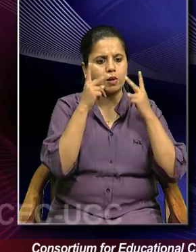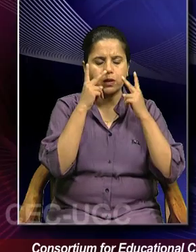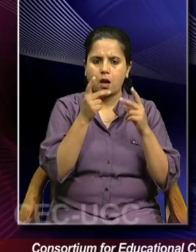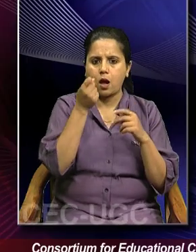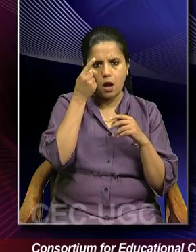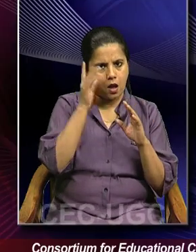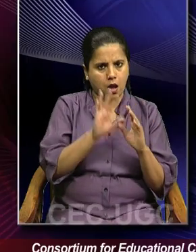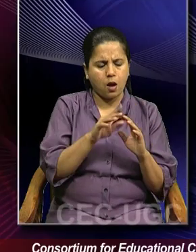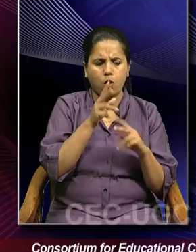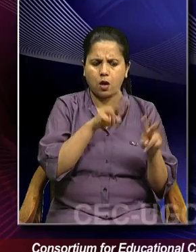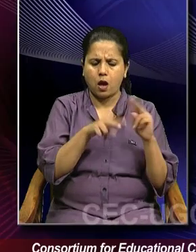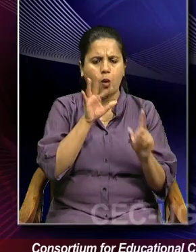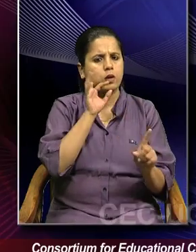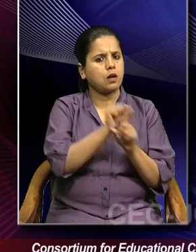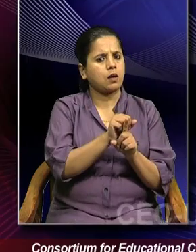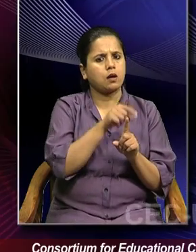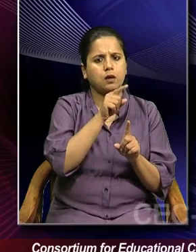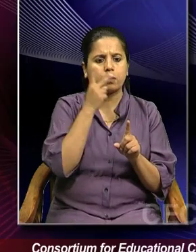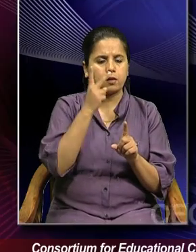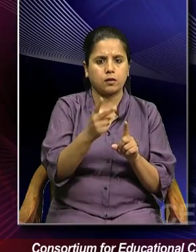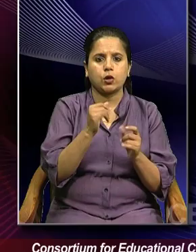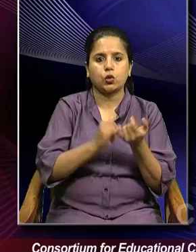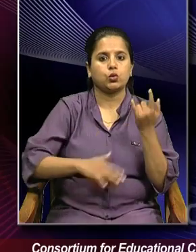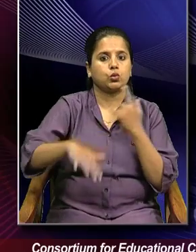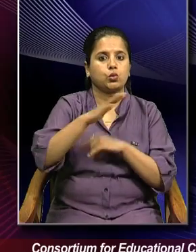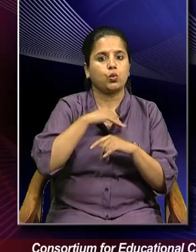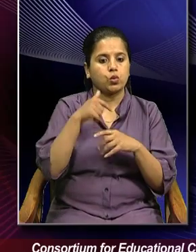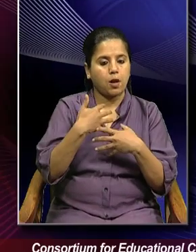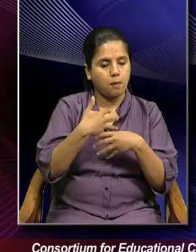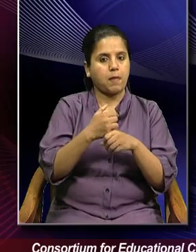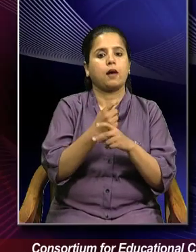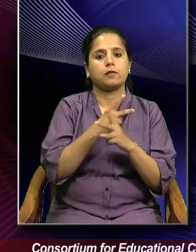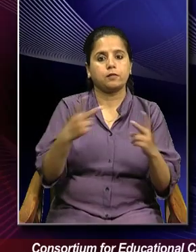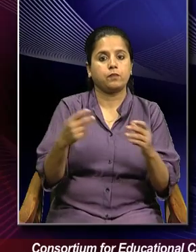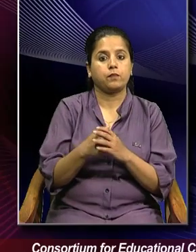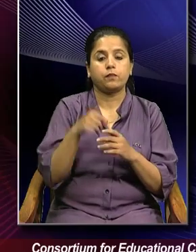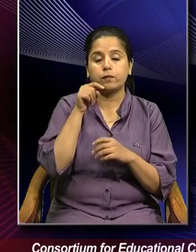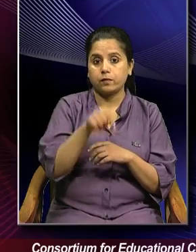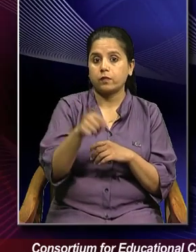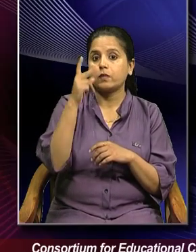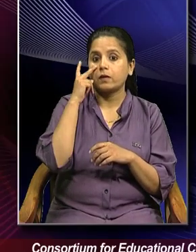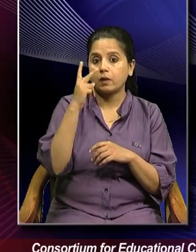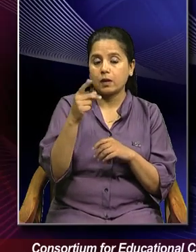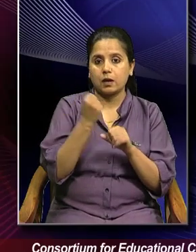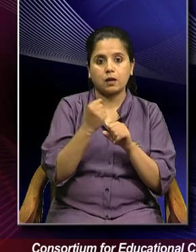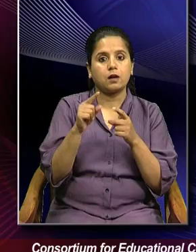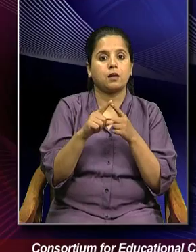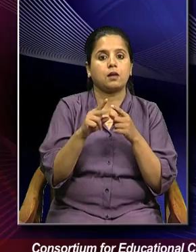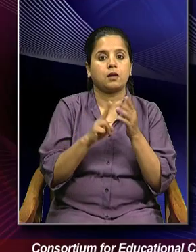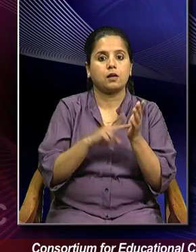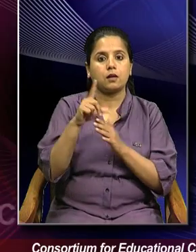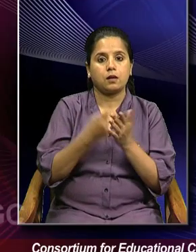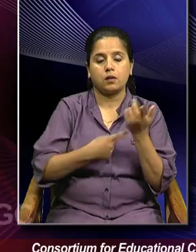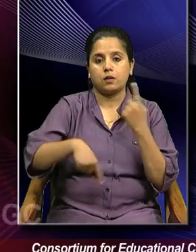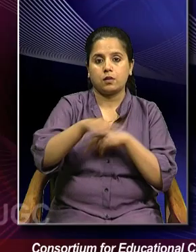or interpreted, put forward as a social construct, therein gender becomes a